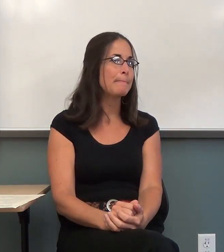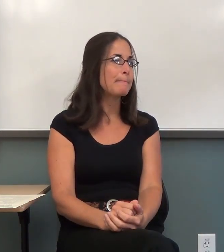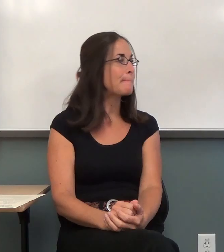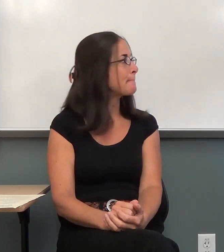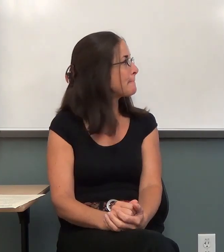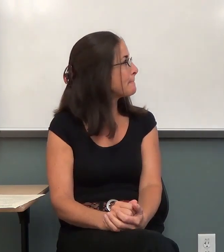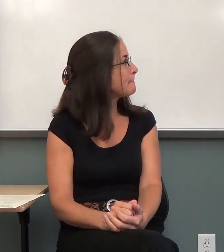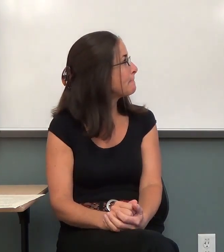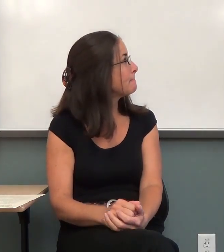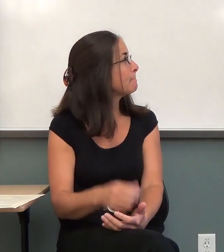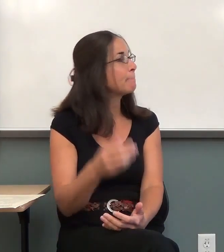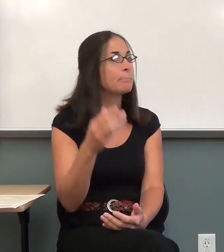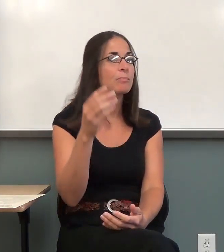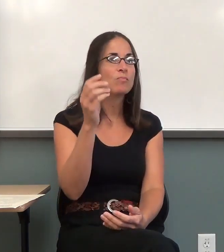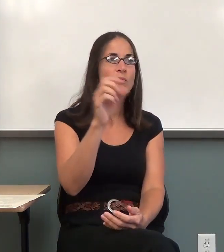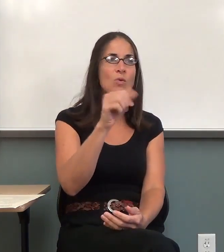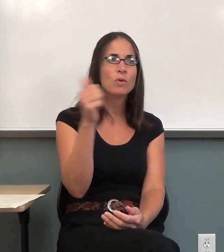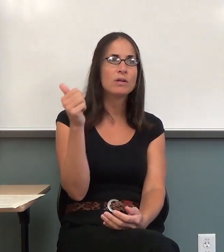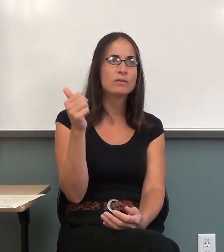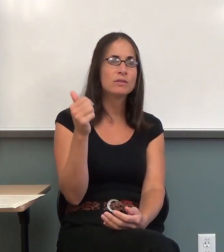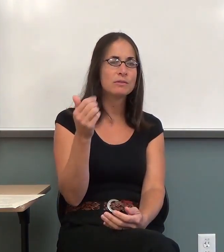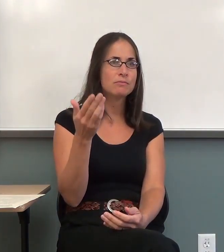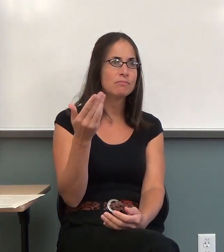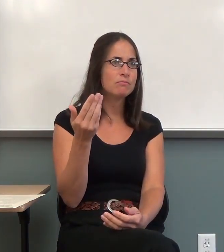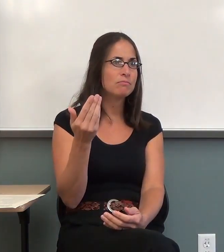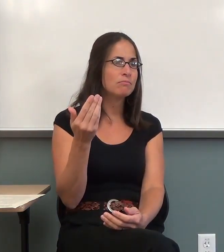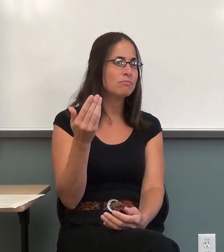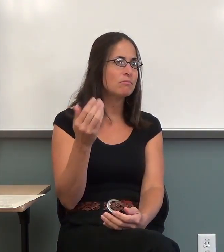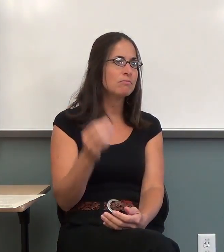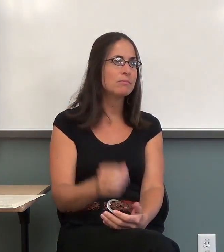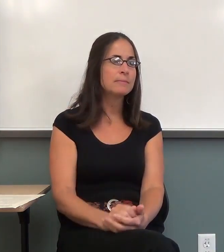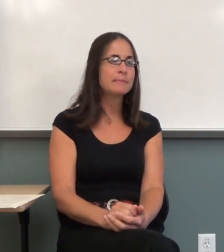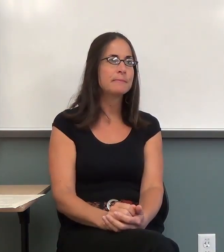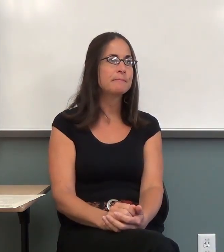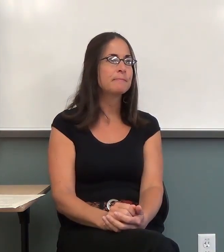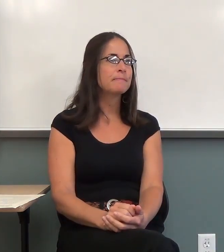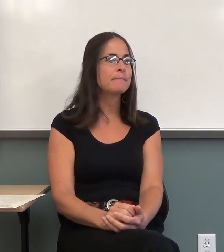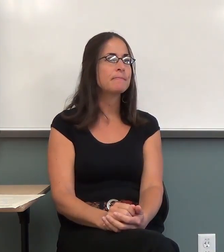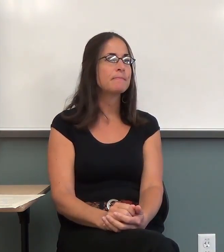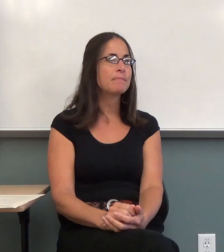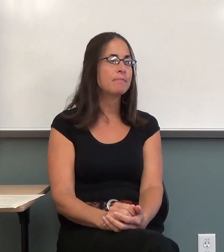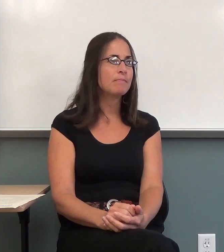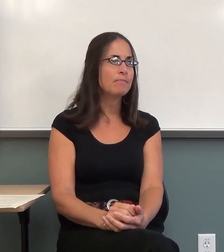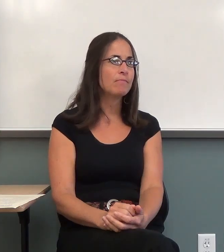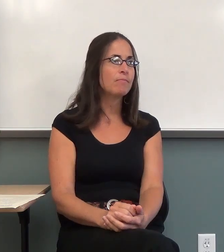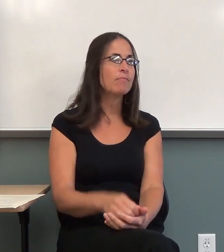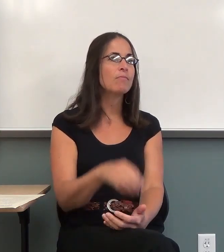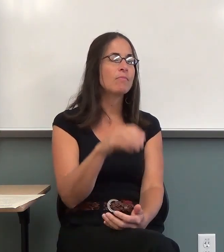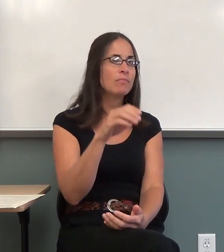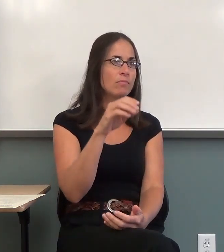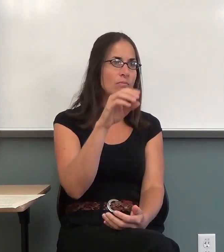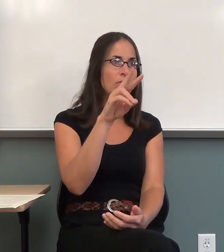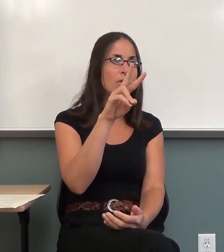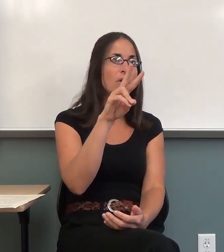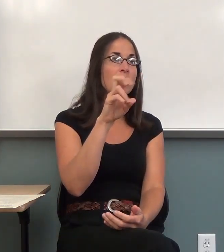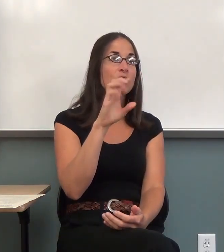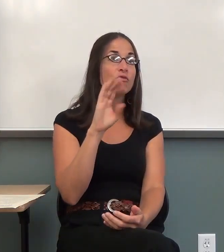Anything else? I thought we did a couple other things too. Did we do anything else? Just did verbs. speech. Verbs, there we go, verbs.